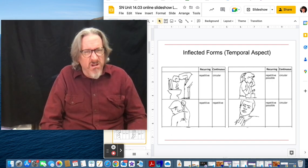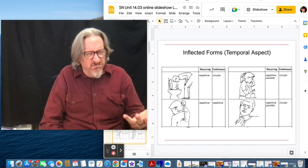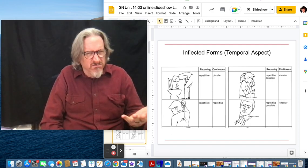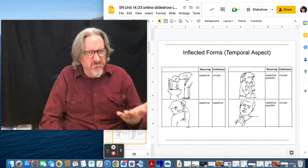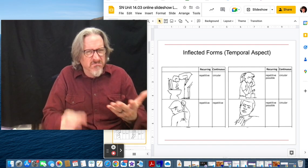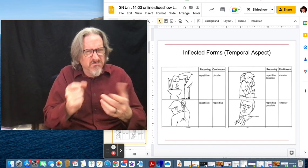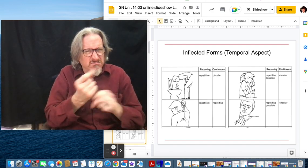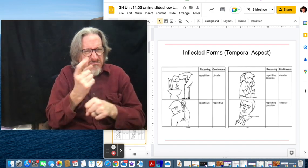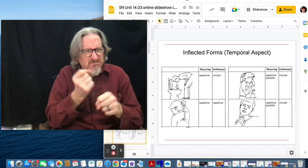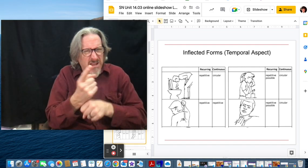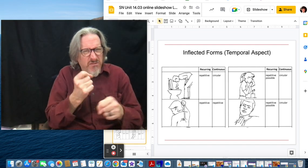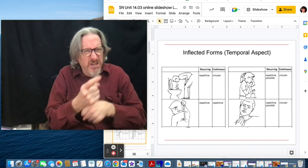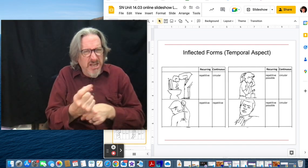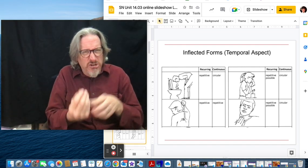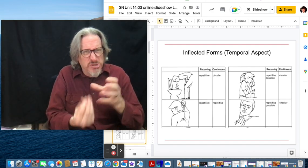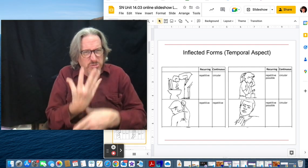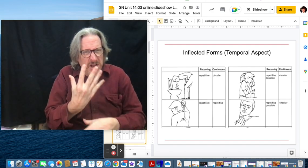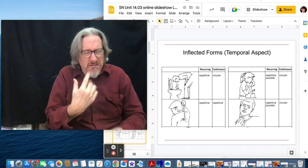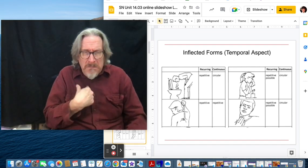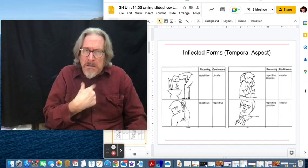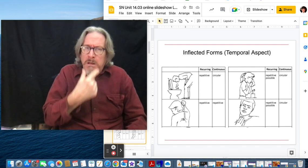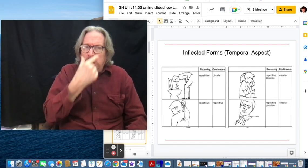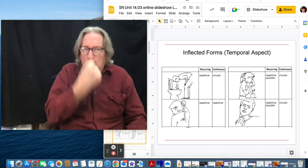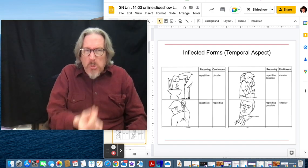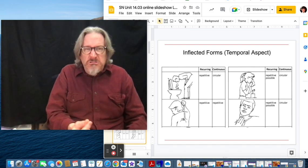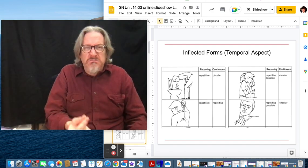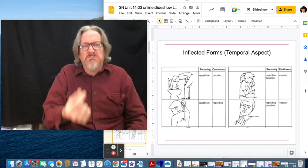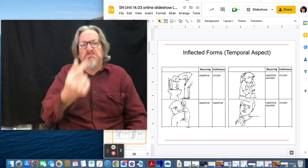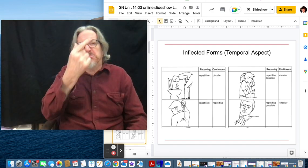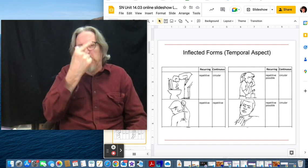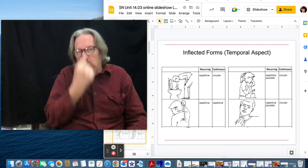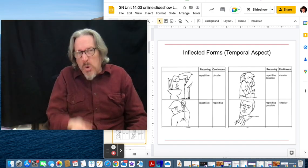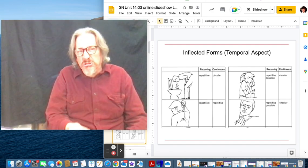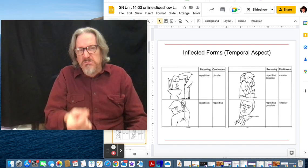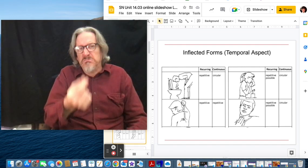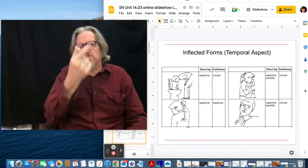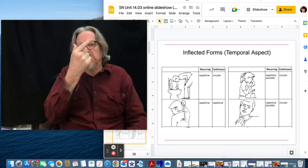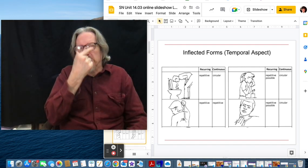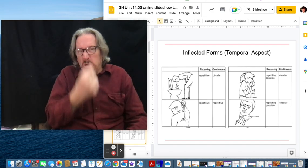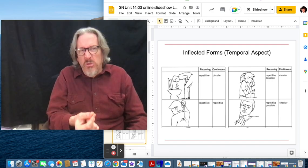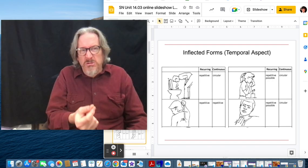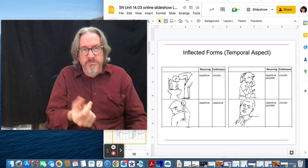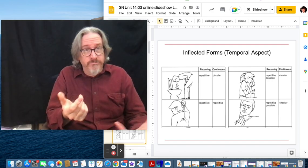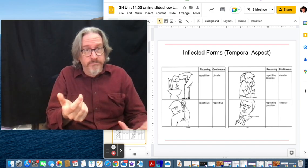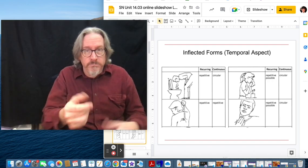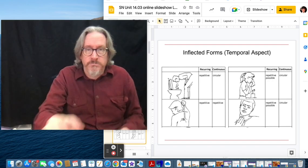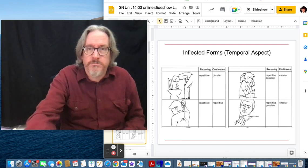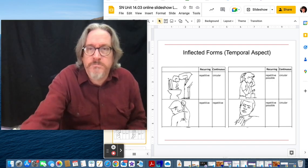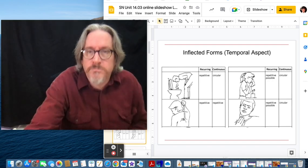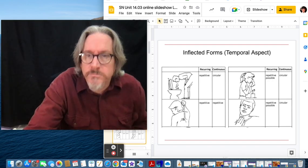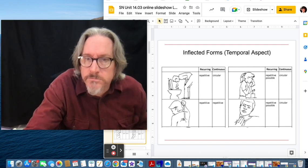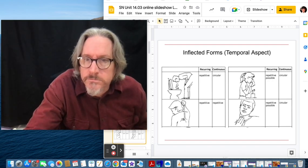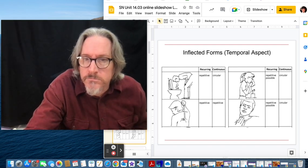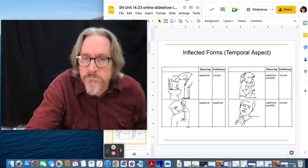or every year, spring, cold, cold, cold.